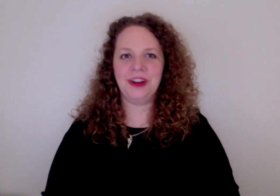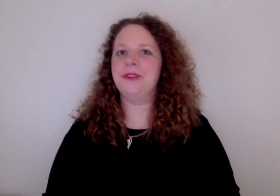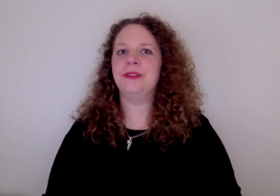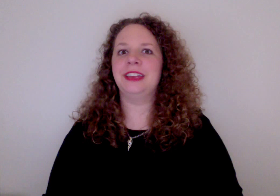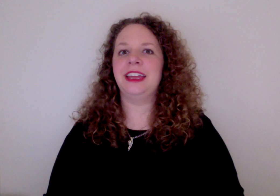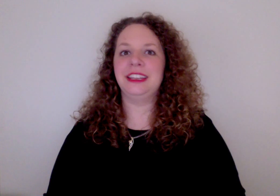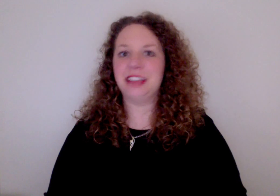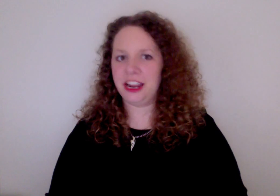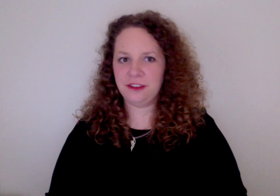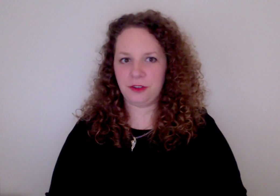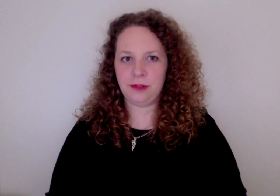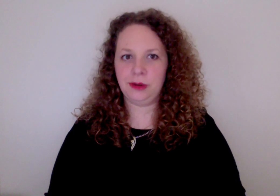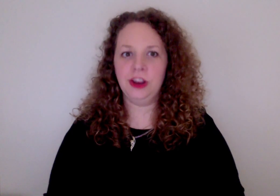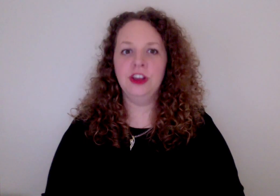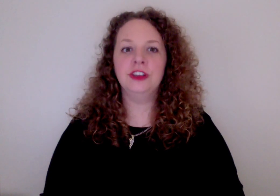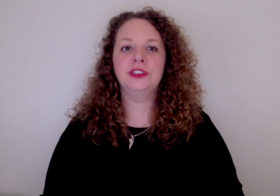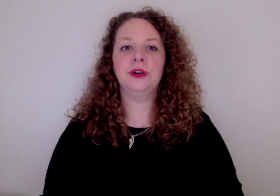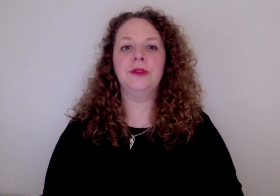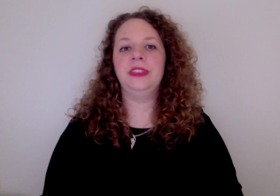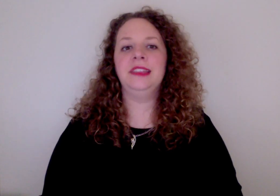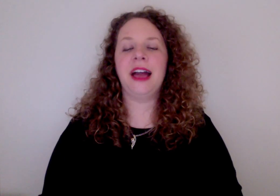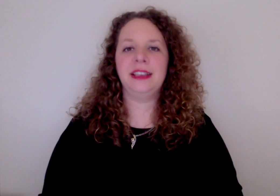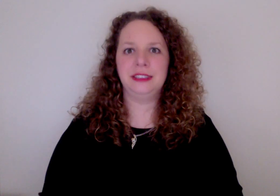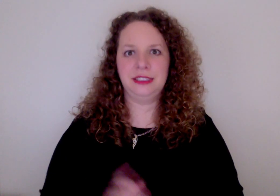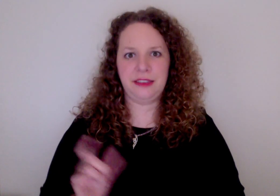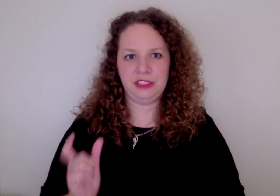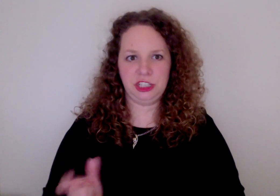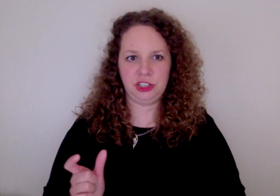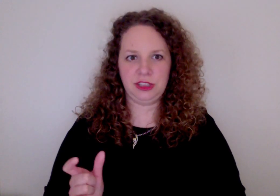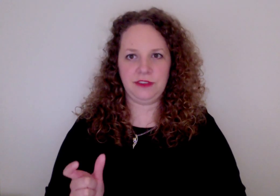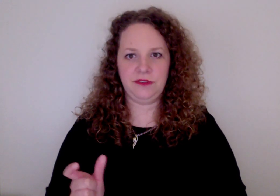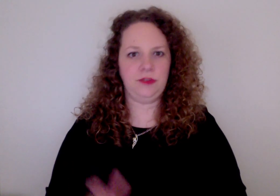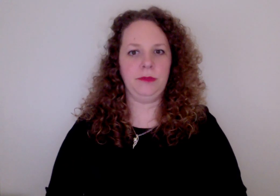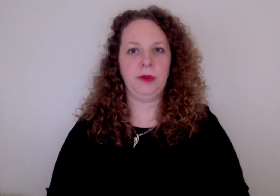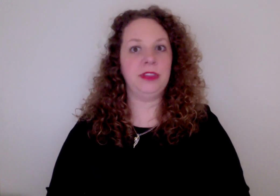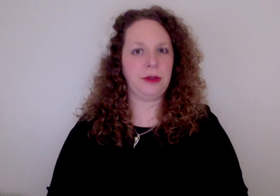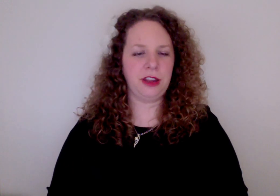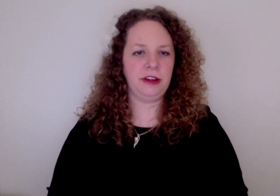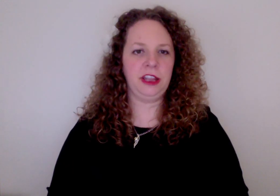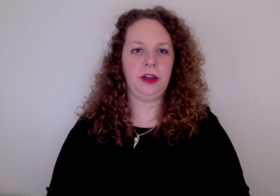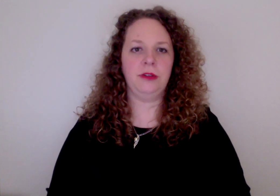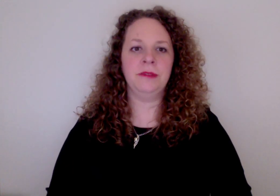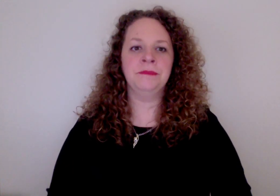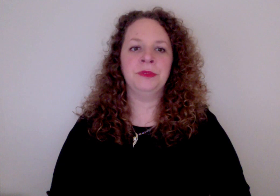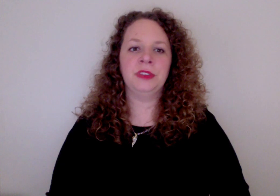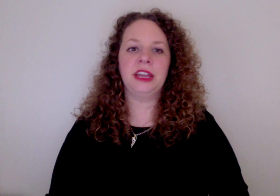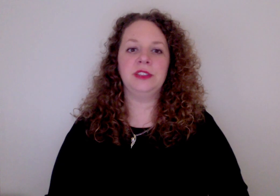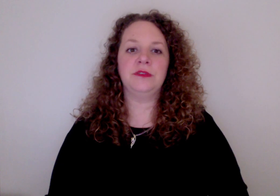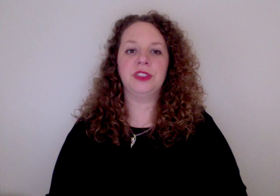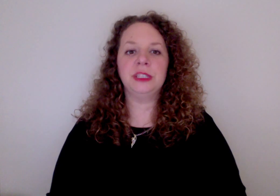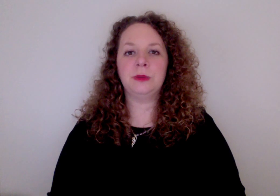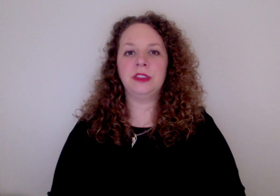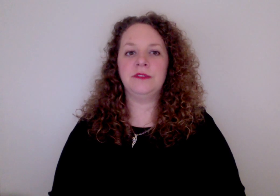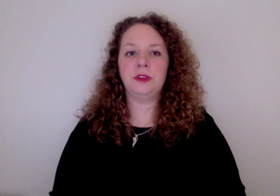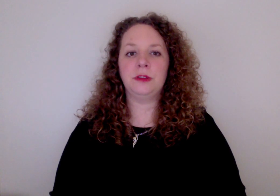with an entire phone number. So the last 7 digits of the phone number without the area code. Okay, so for this one, the phone number